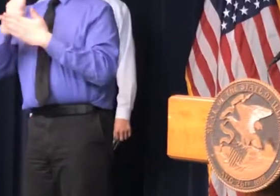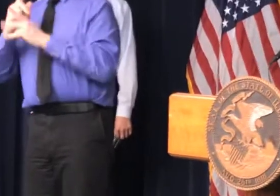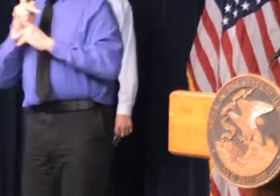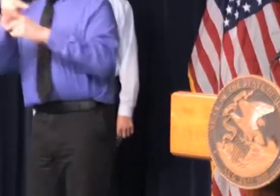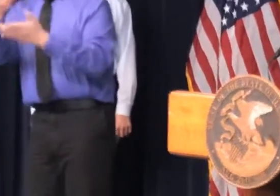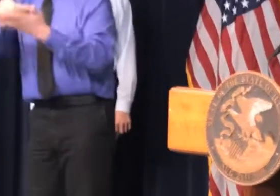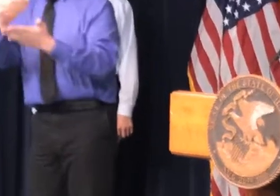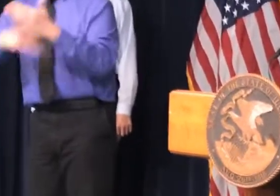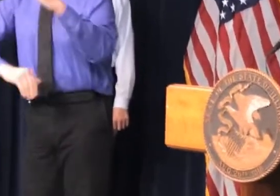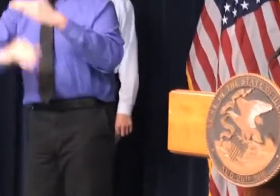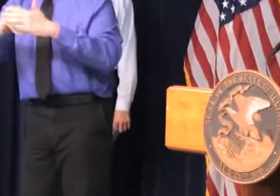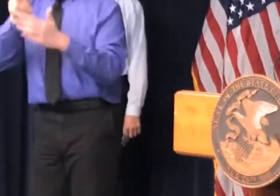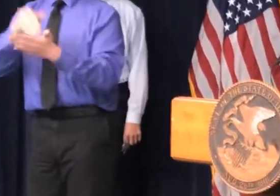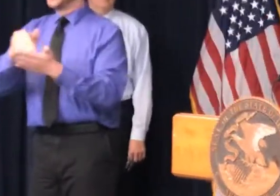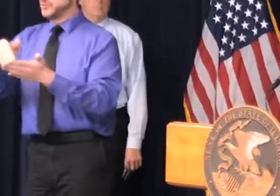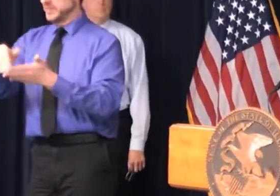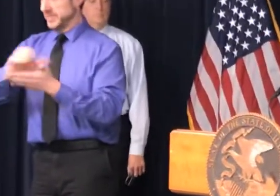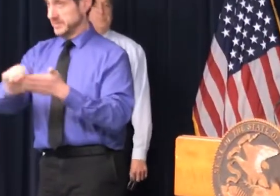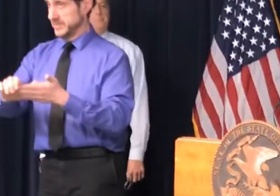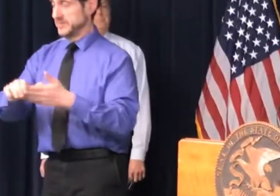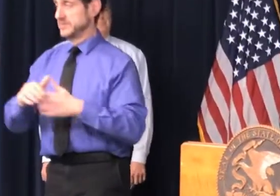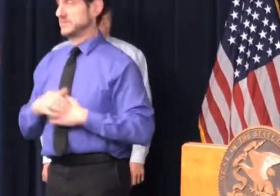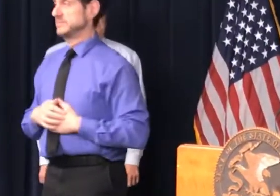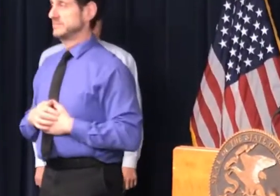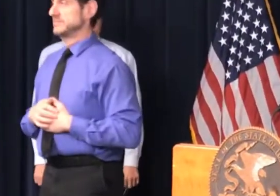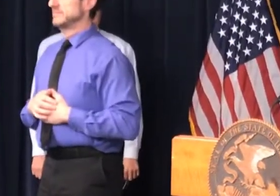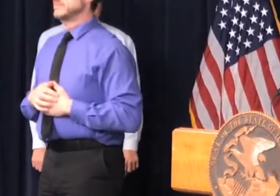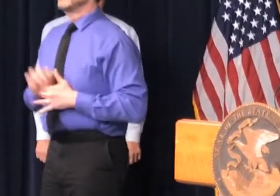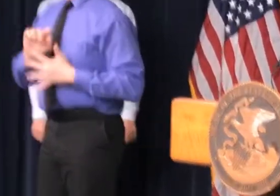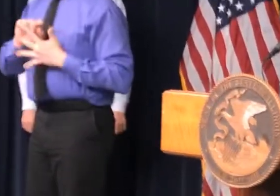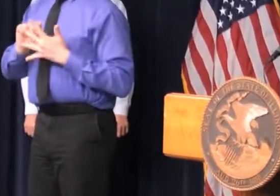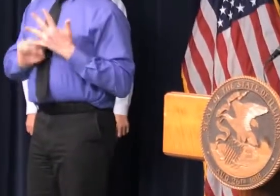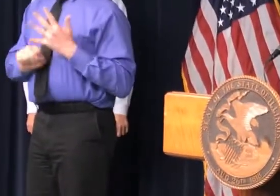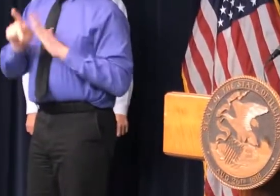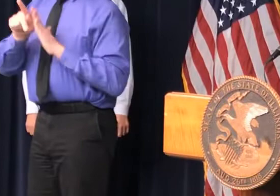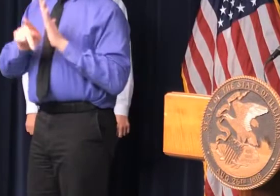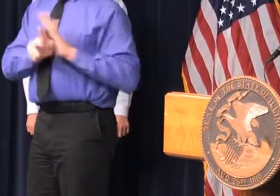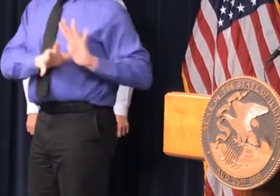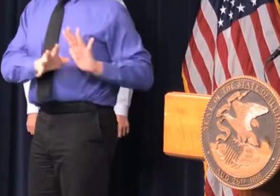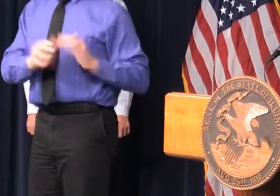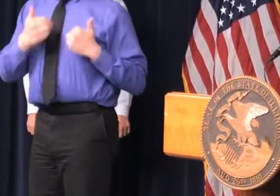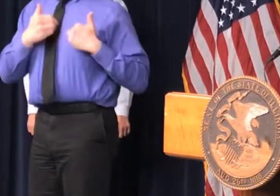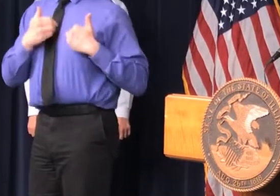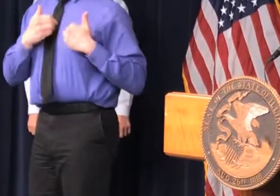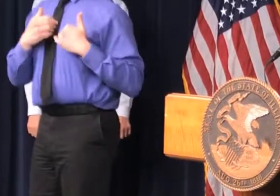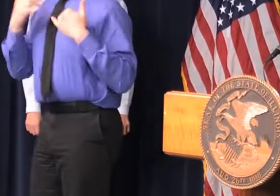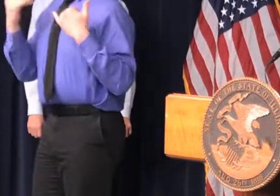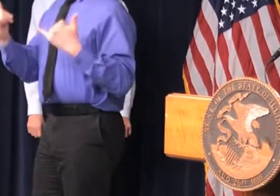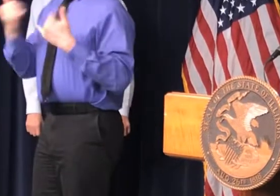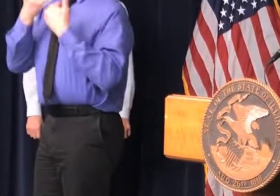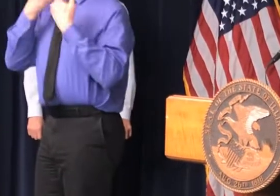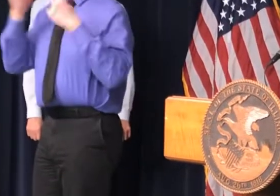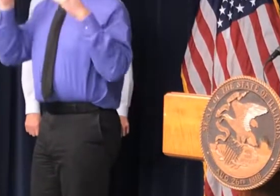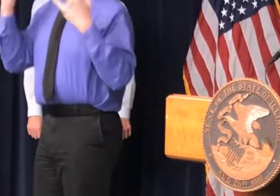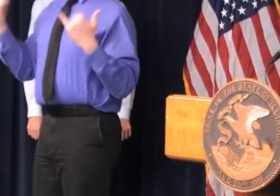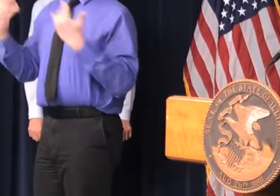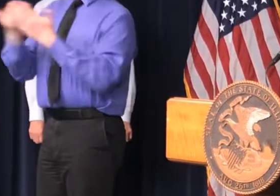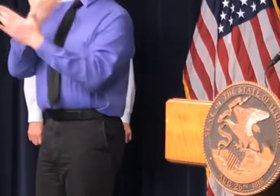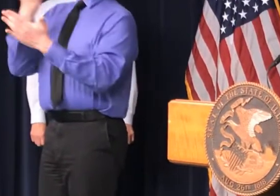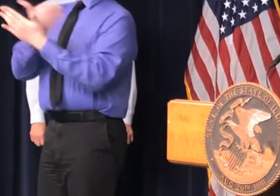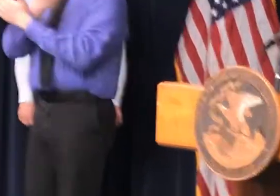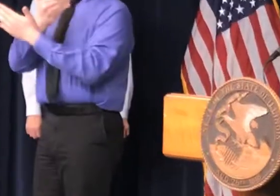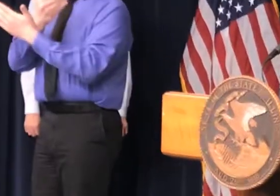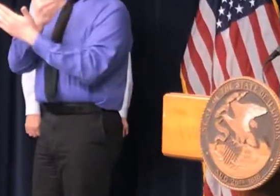to $2 million. In addition to those measures, today I am proud to announce an important new measure